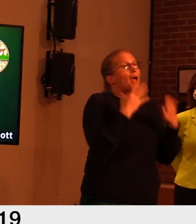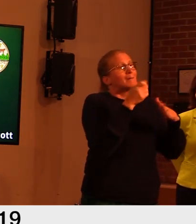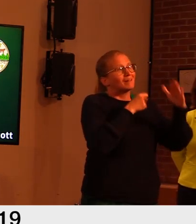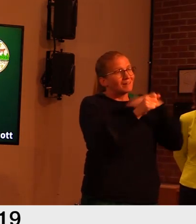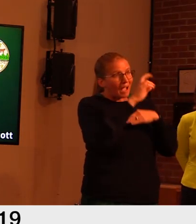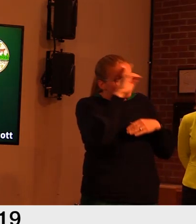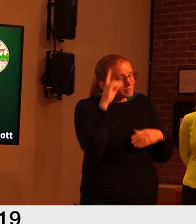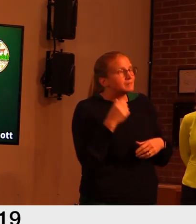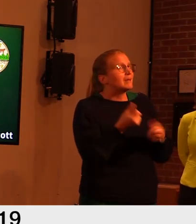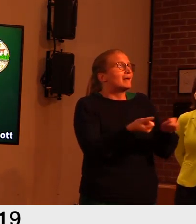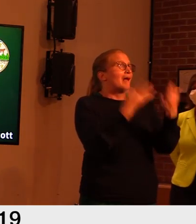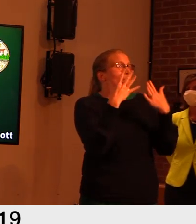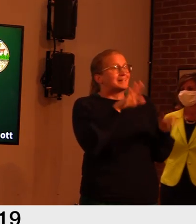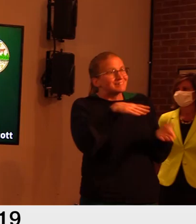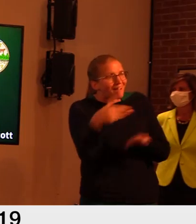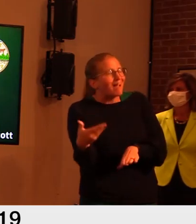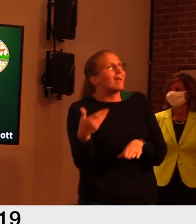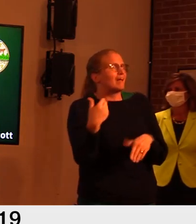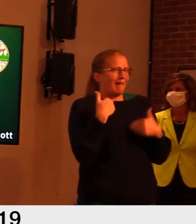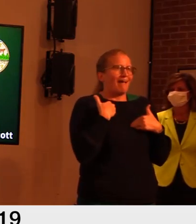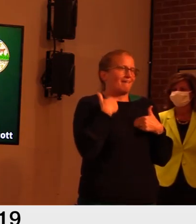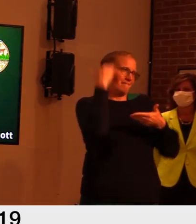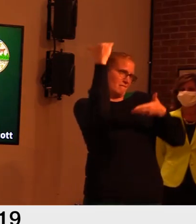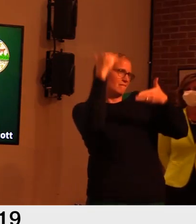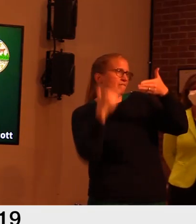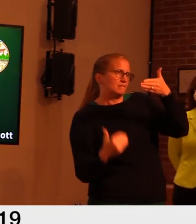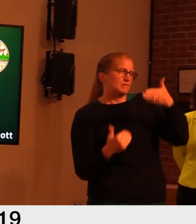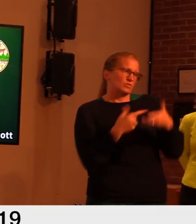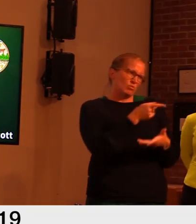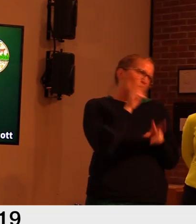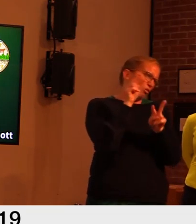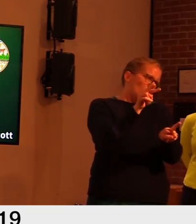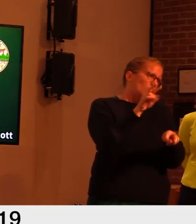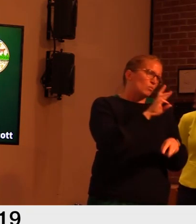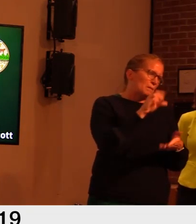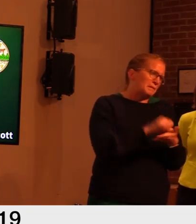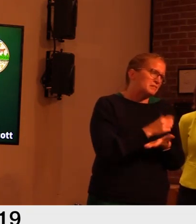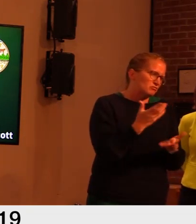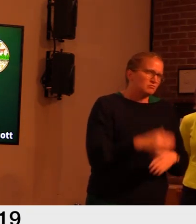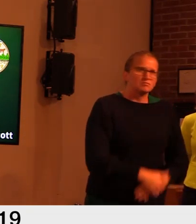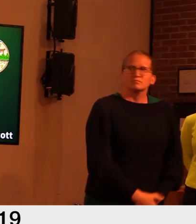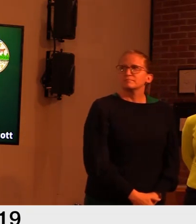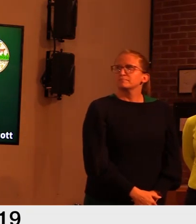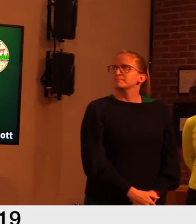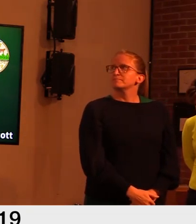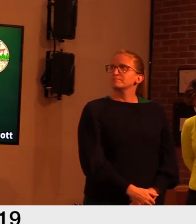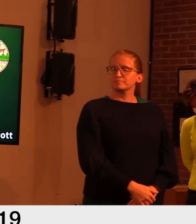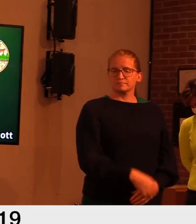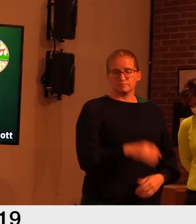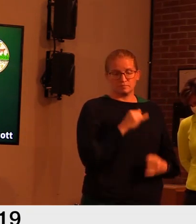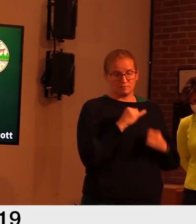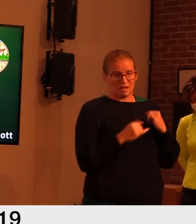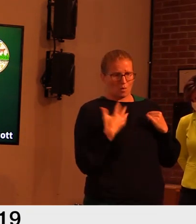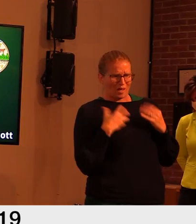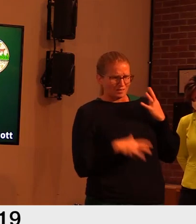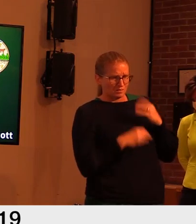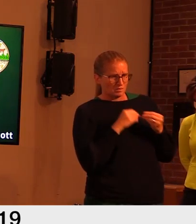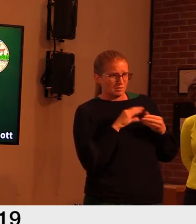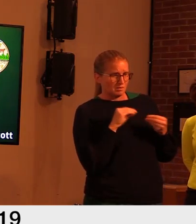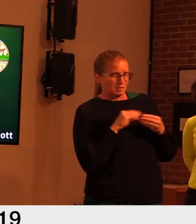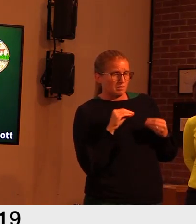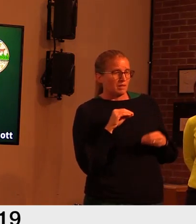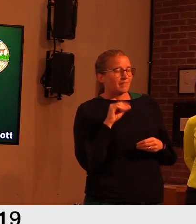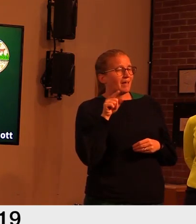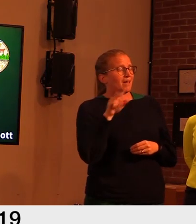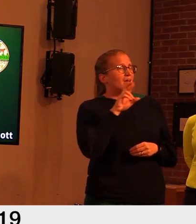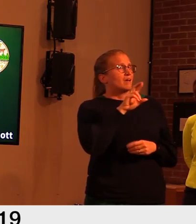the up-to-date racial data with regard to number of cases across races, number of